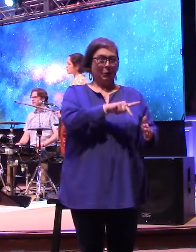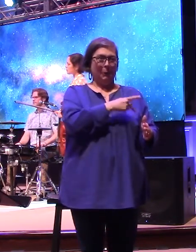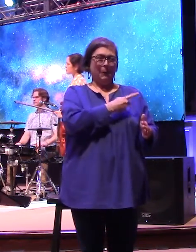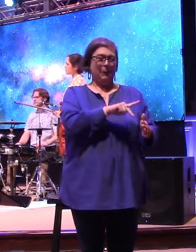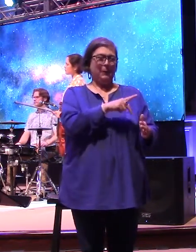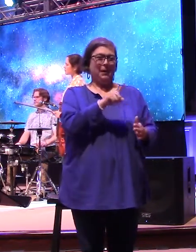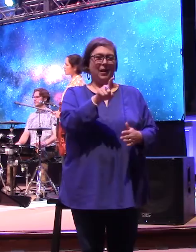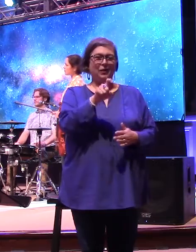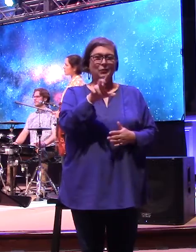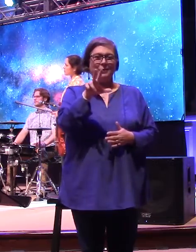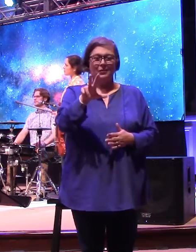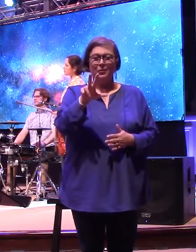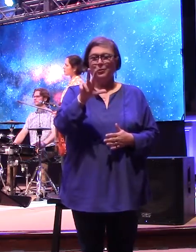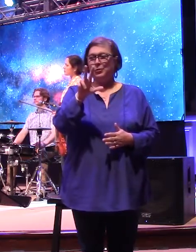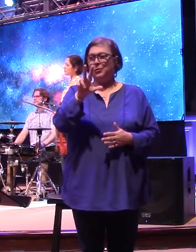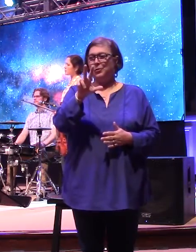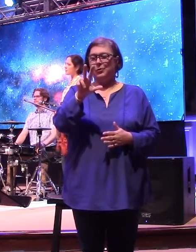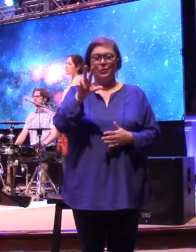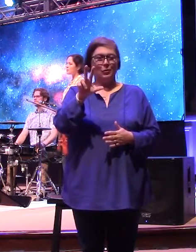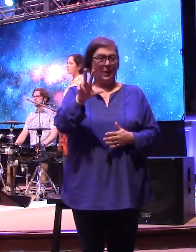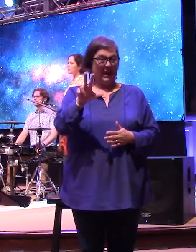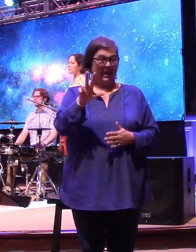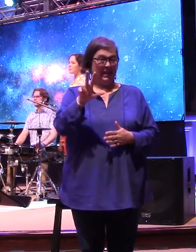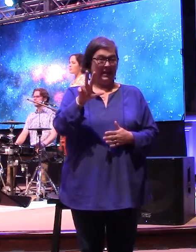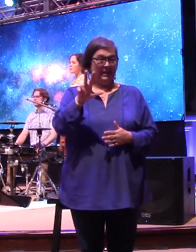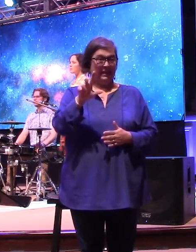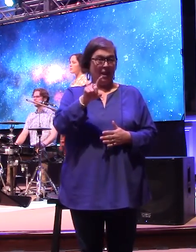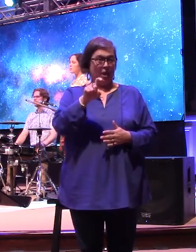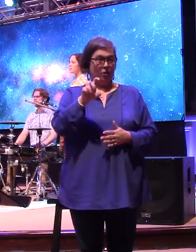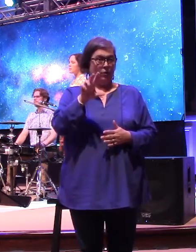sings. Stand together with me as we look at this.